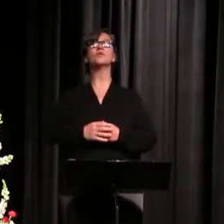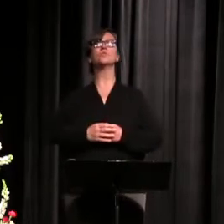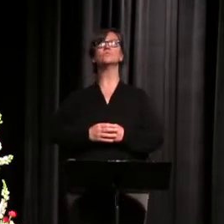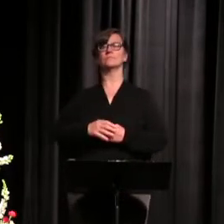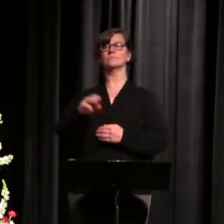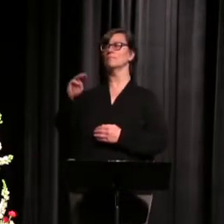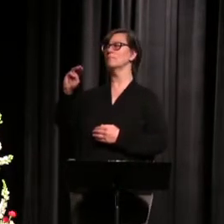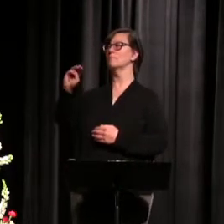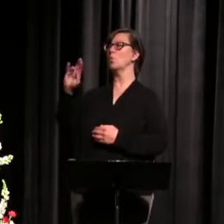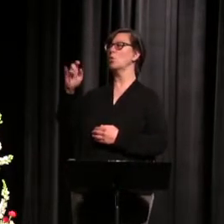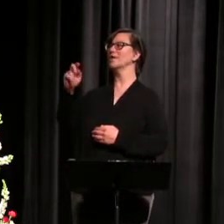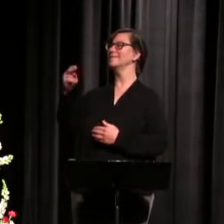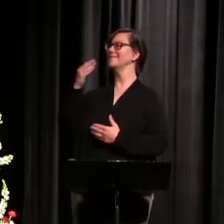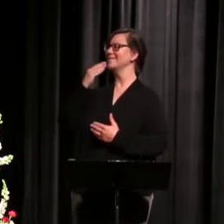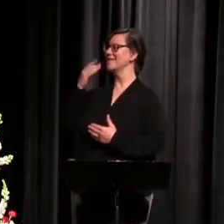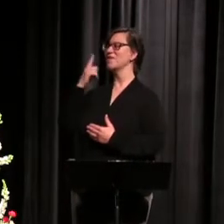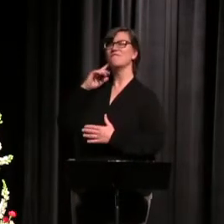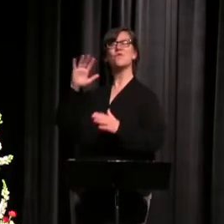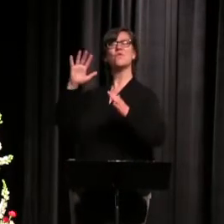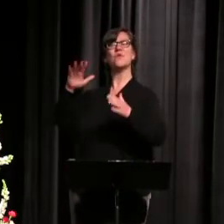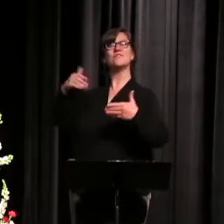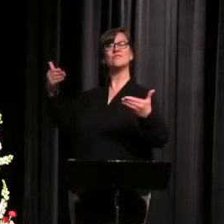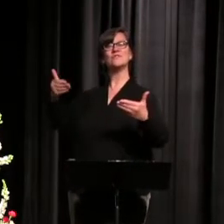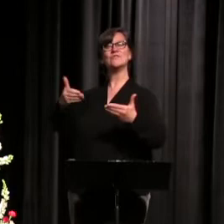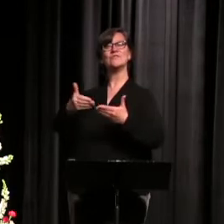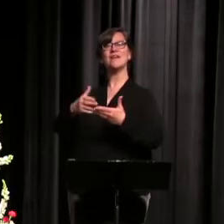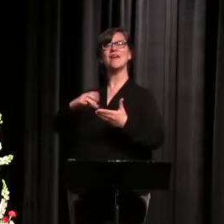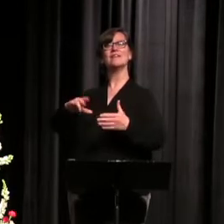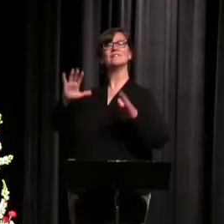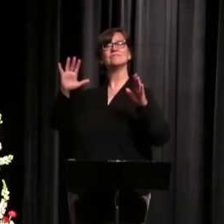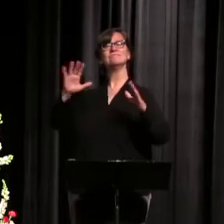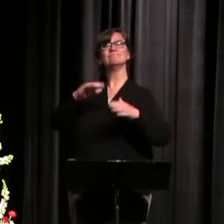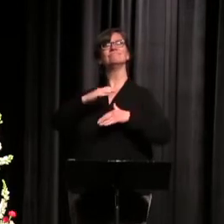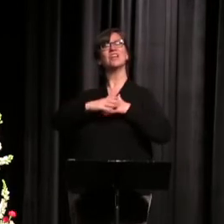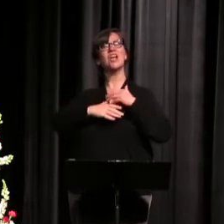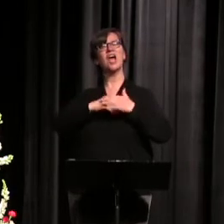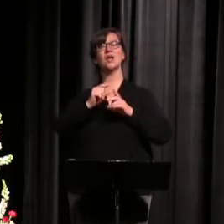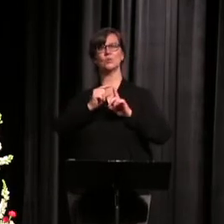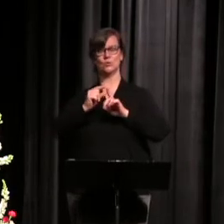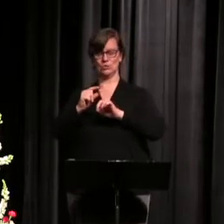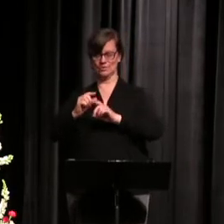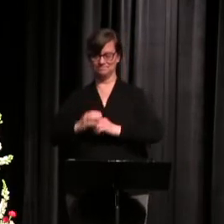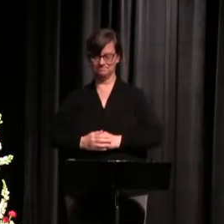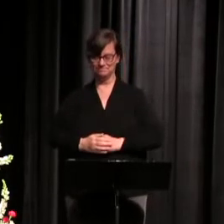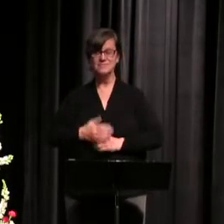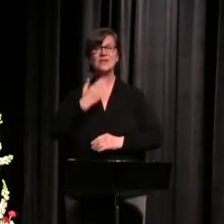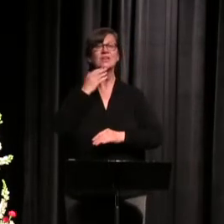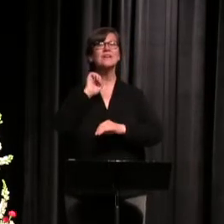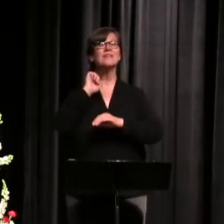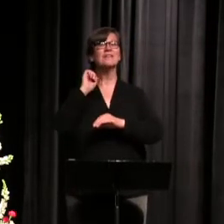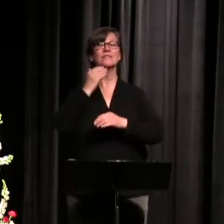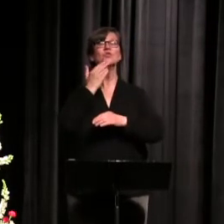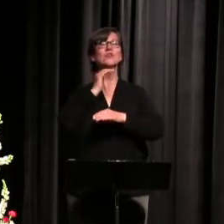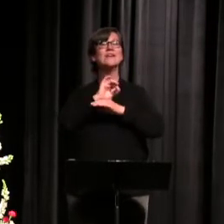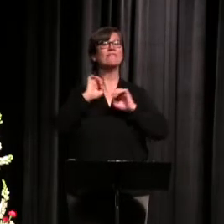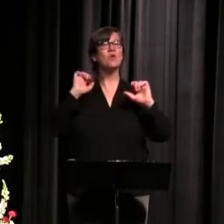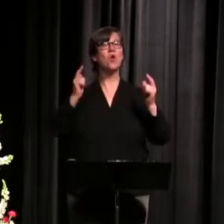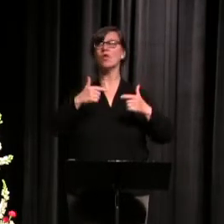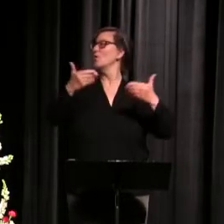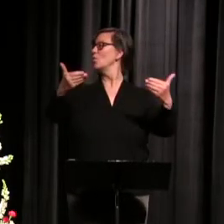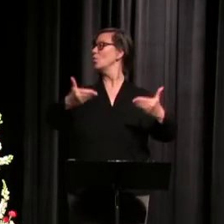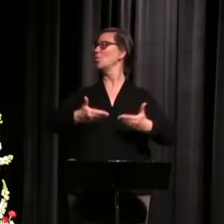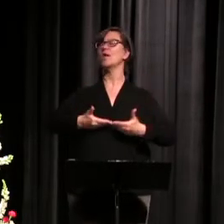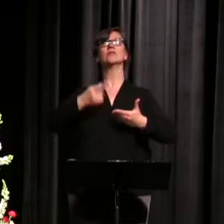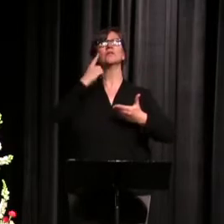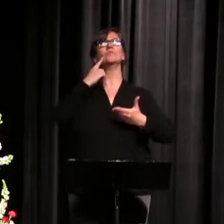Thank you, Morgan, for the wonderful introduction and your incredibly kind words. Good evening, all, and welcome to the commencement for the Fairport Class